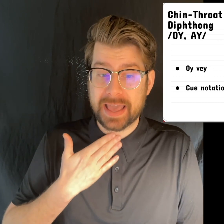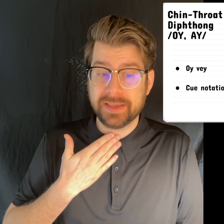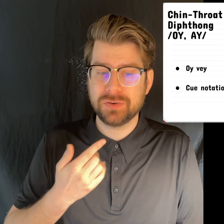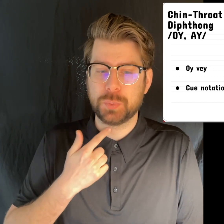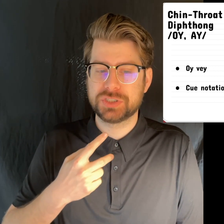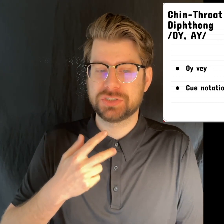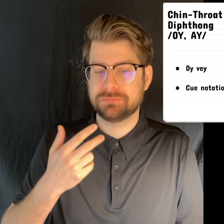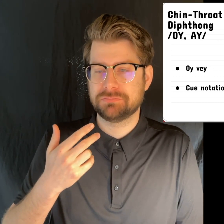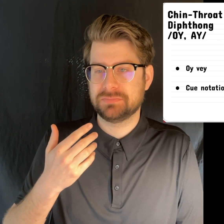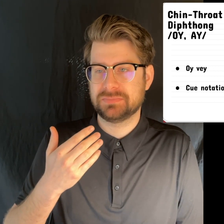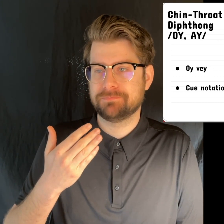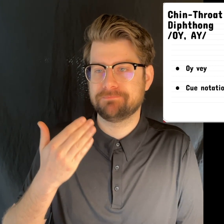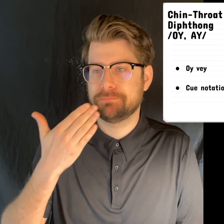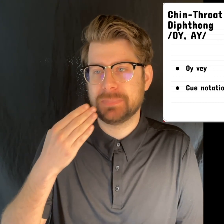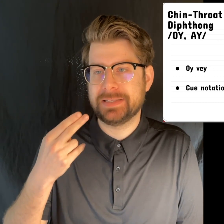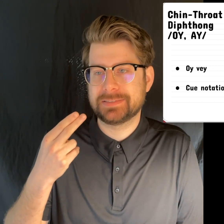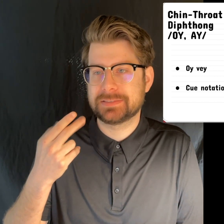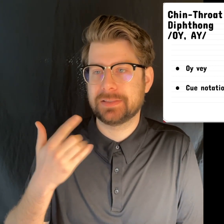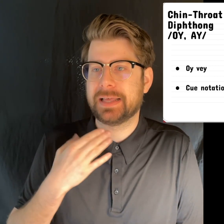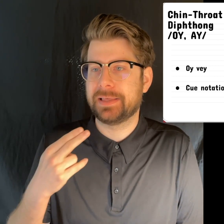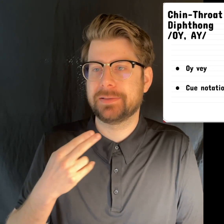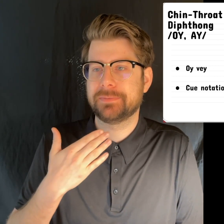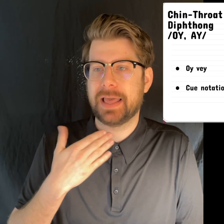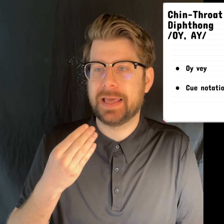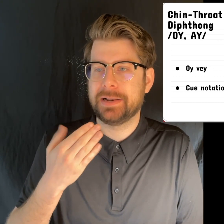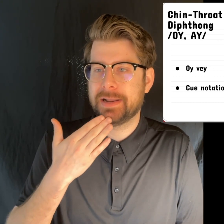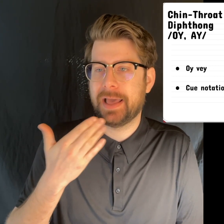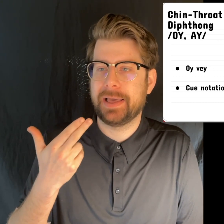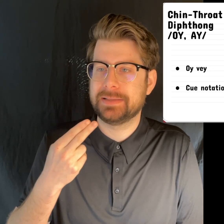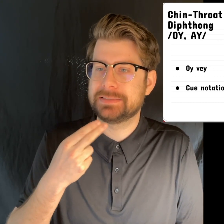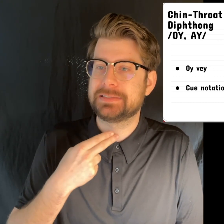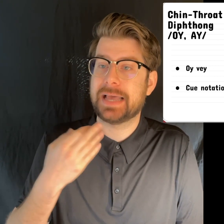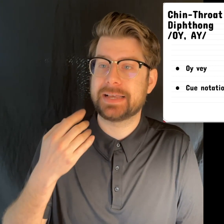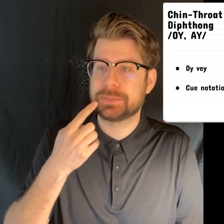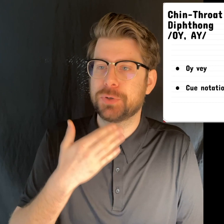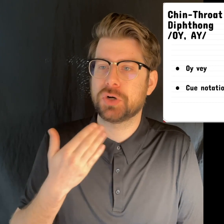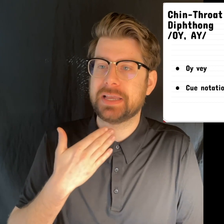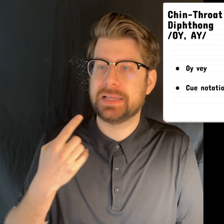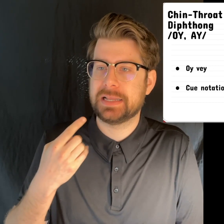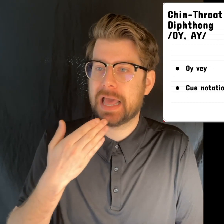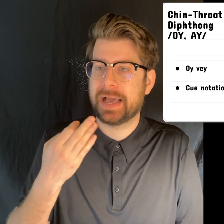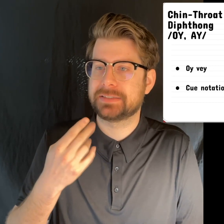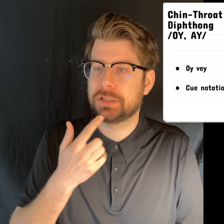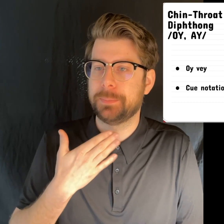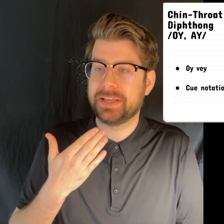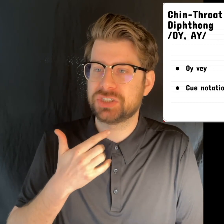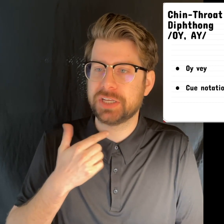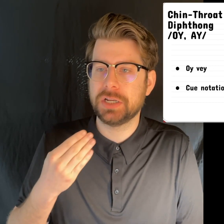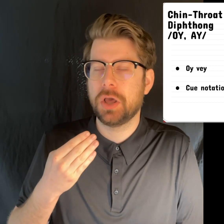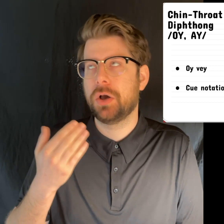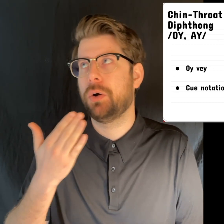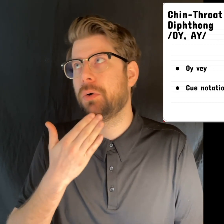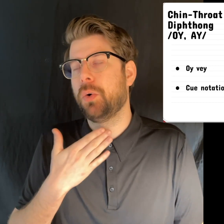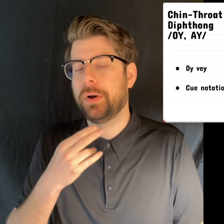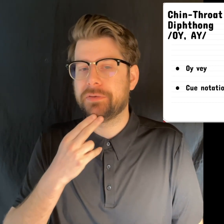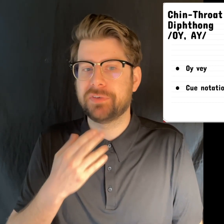vey, which means like an exasperated exclamation. Oy